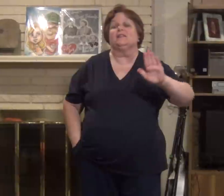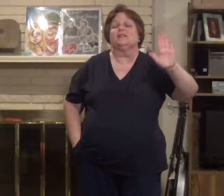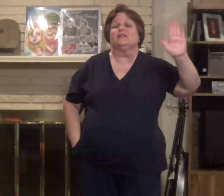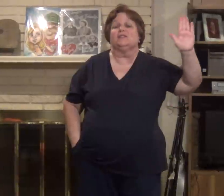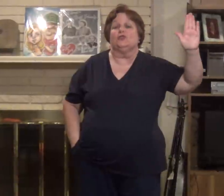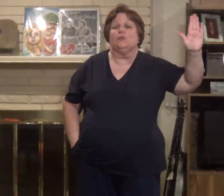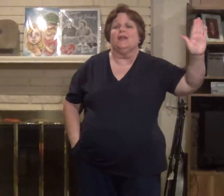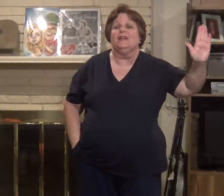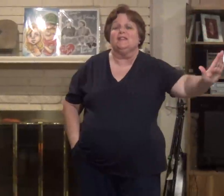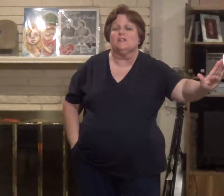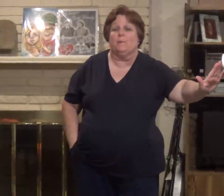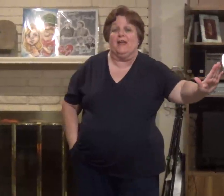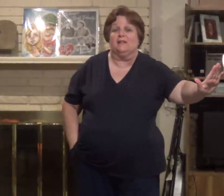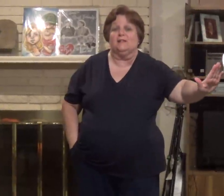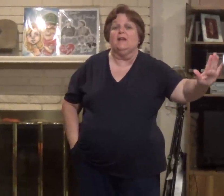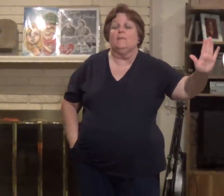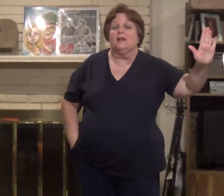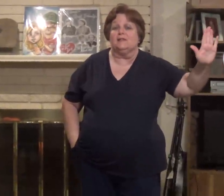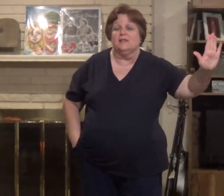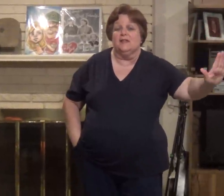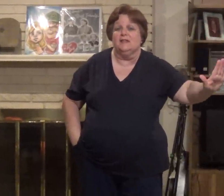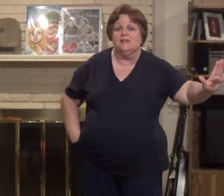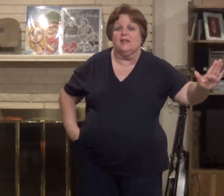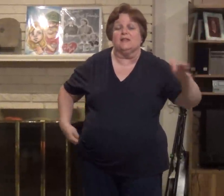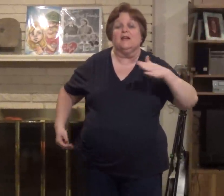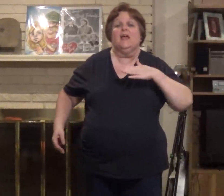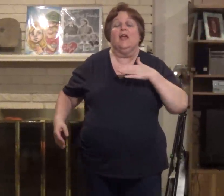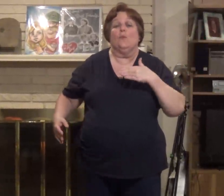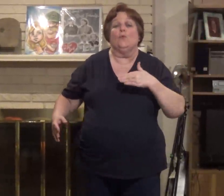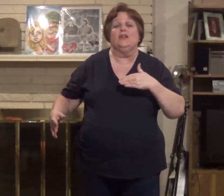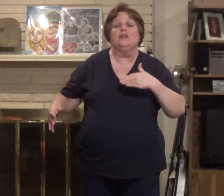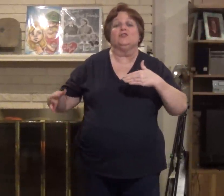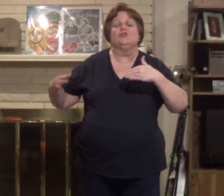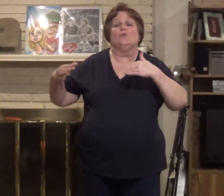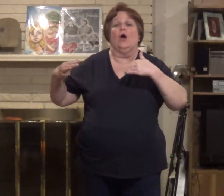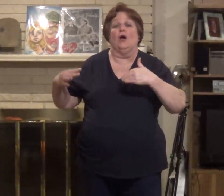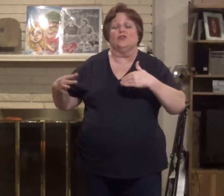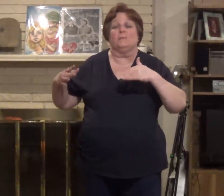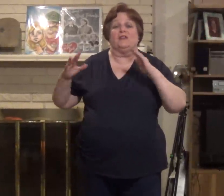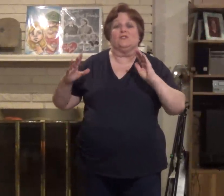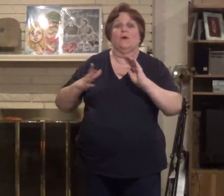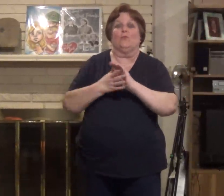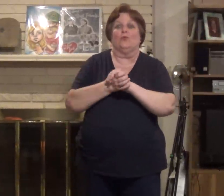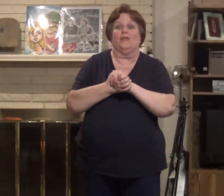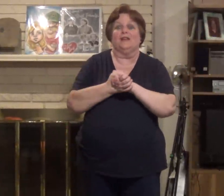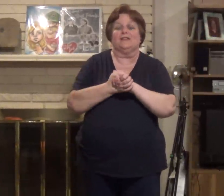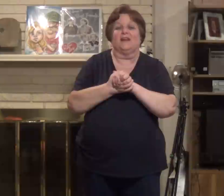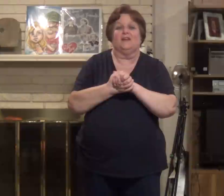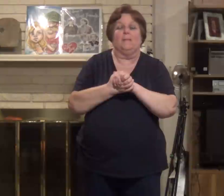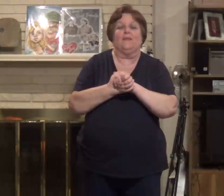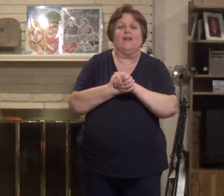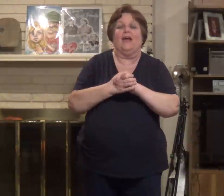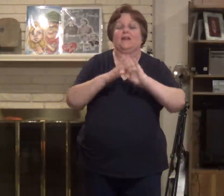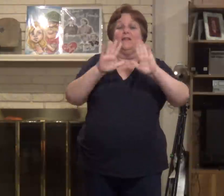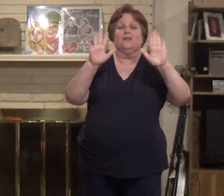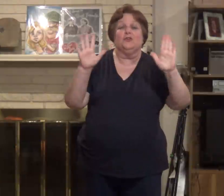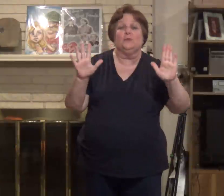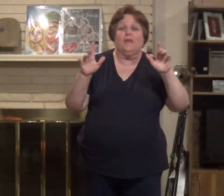to do his space because it's his things. And we need to do our space. So I'm really excited about that. Nothing to do with